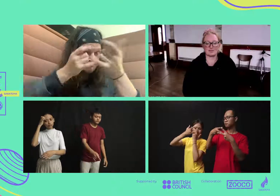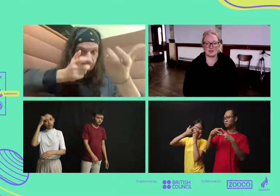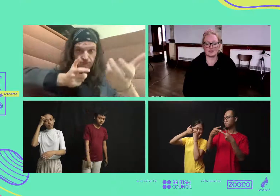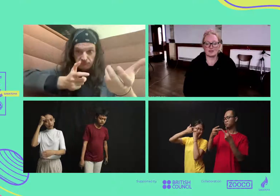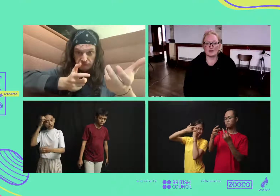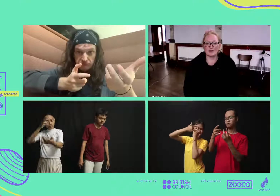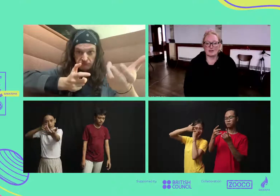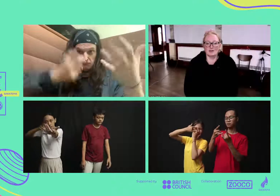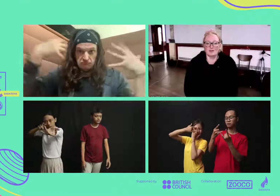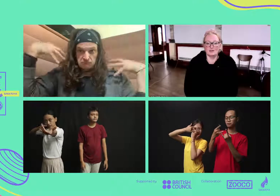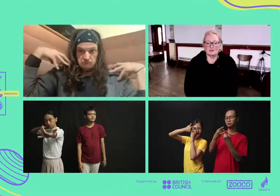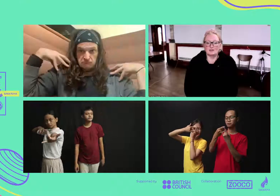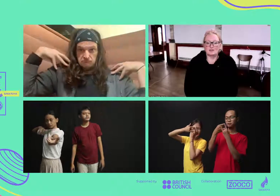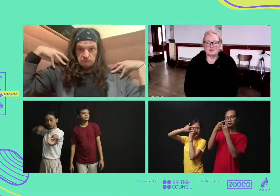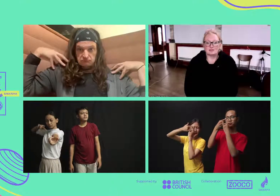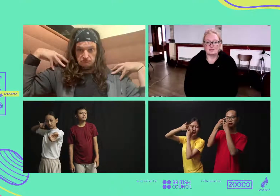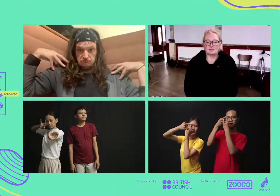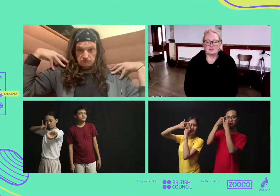hole,